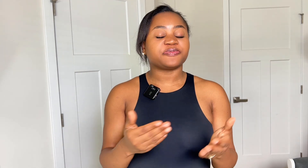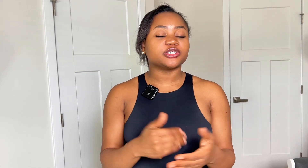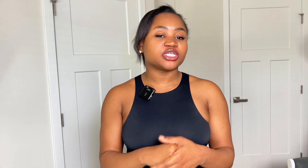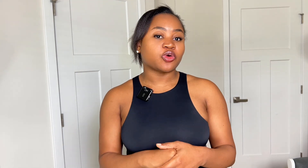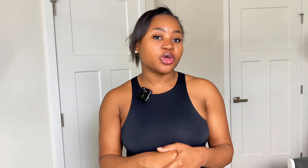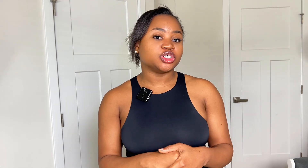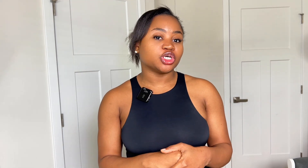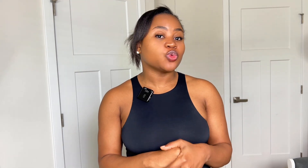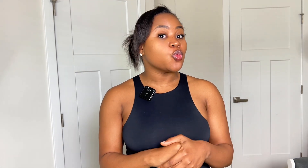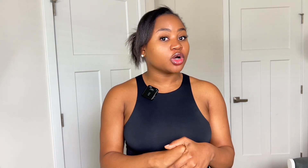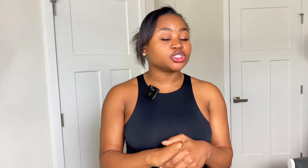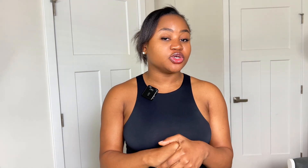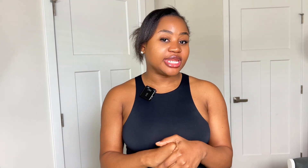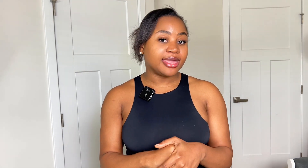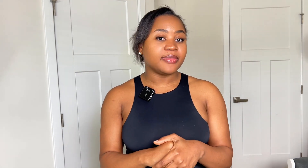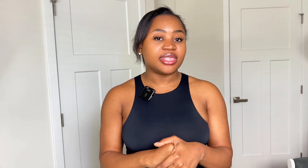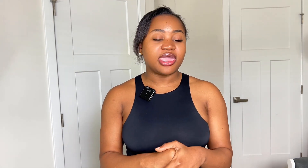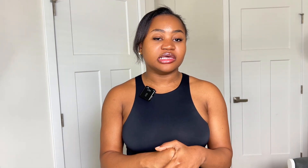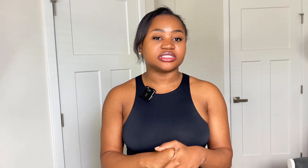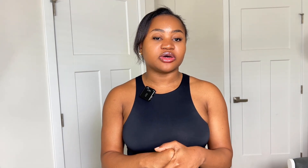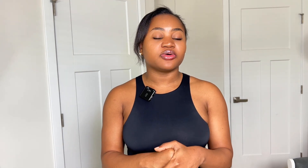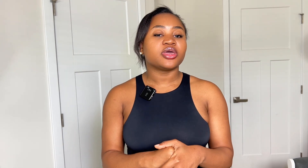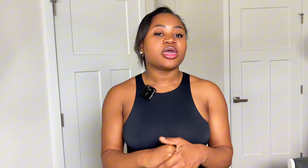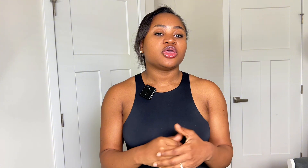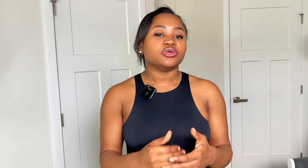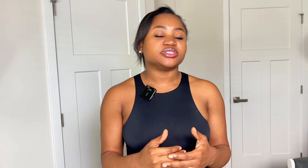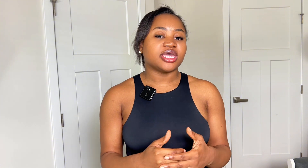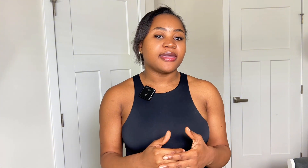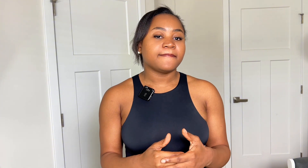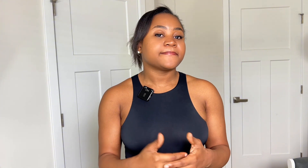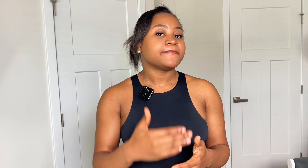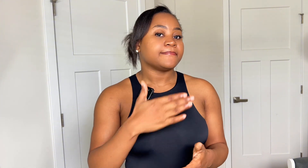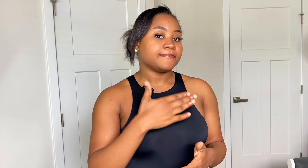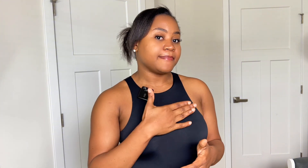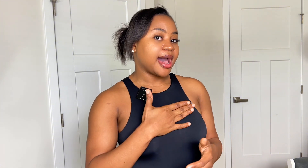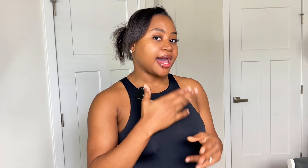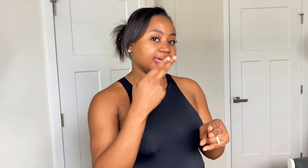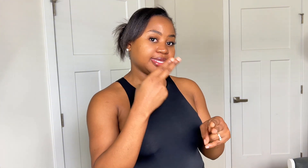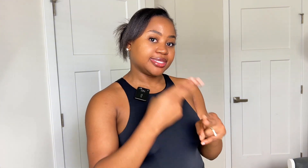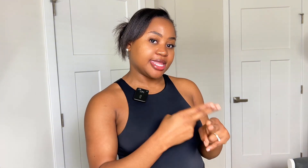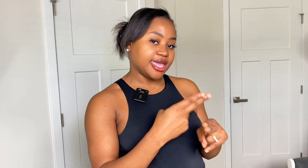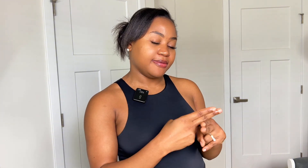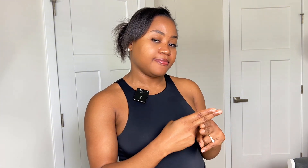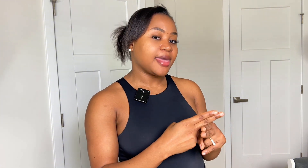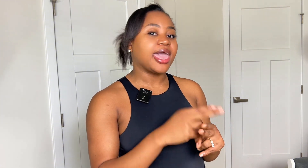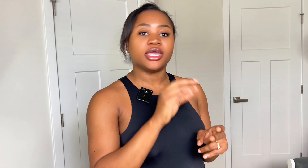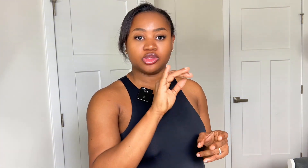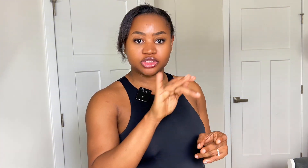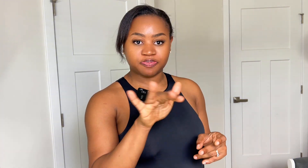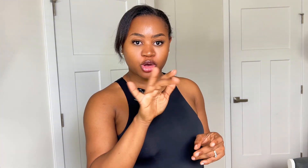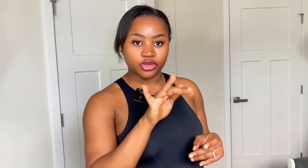to the question, what's your name in ASL, you say my name and you spell your